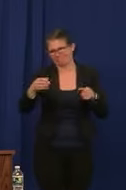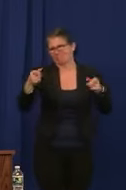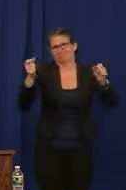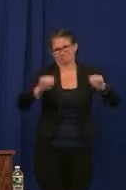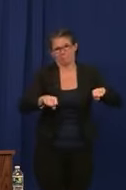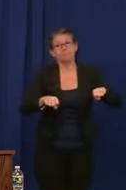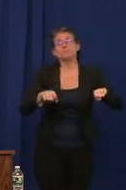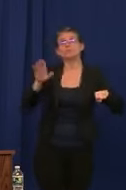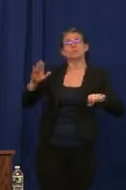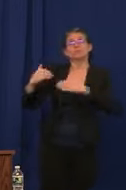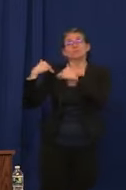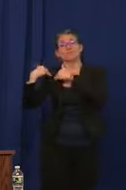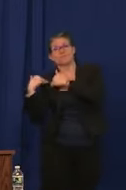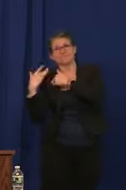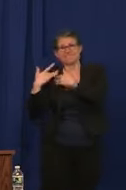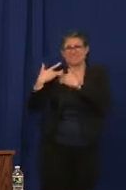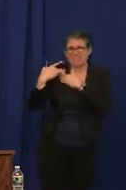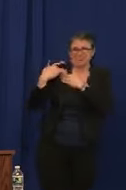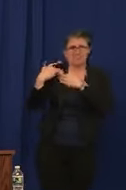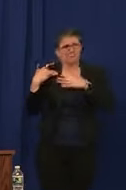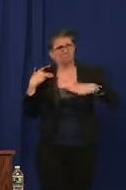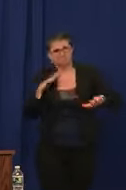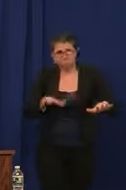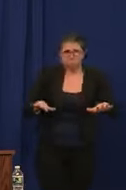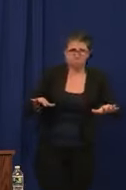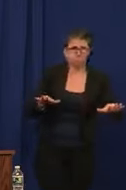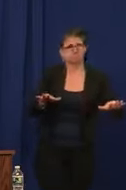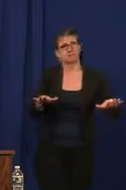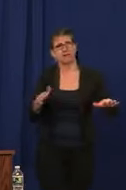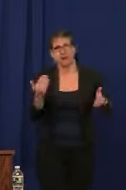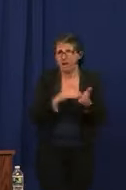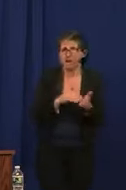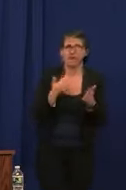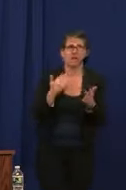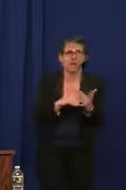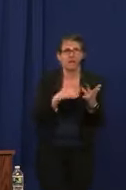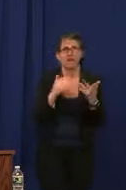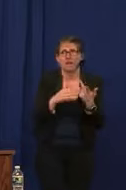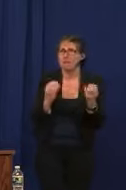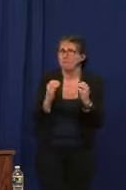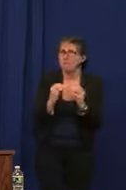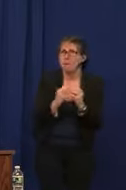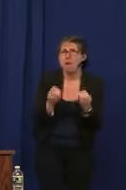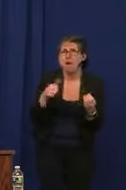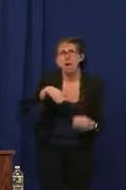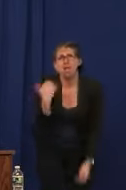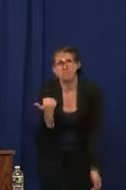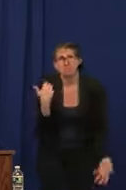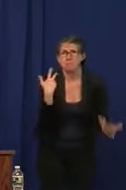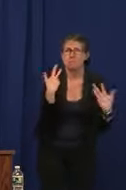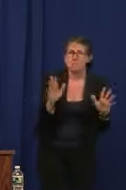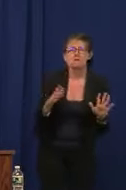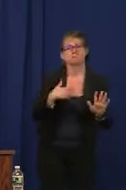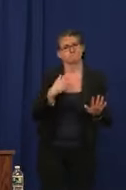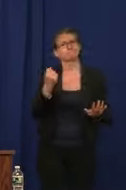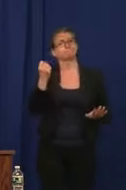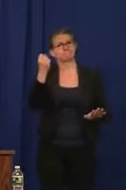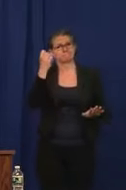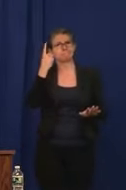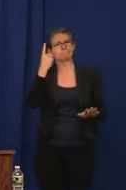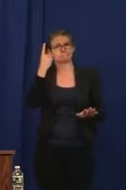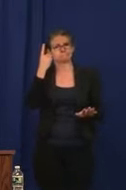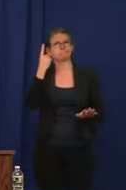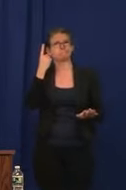it. I just want to say, if ever there's a day when we should believe in miracles, today is